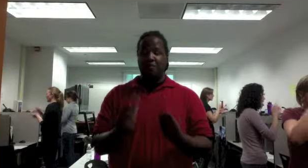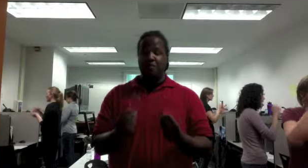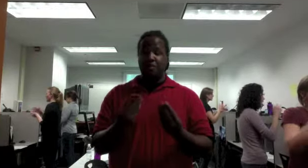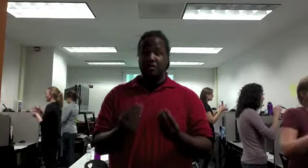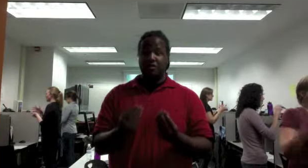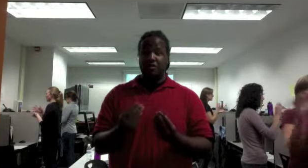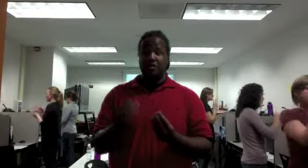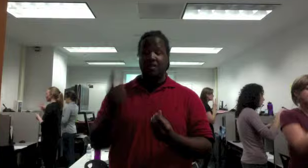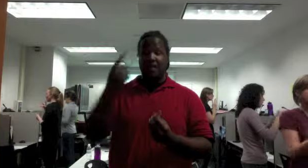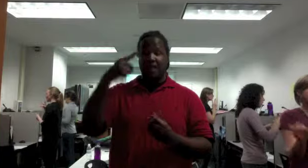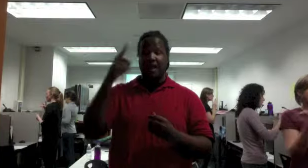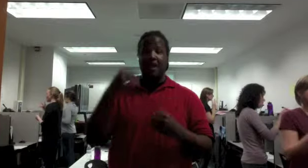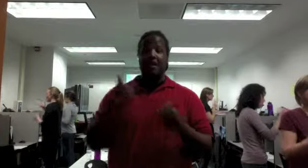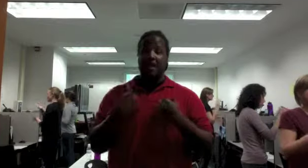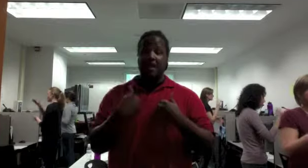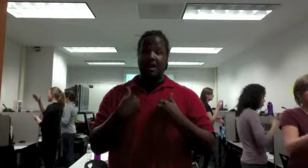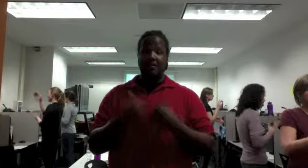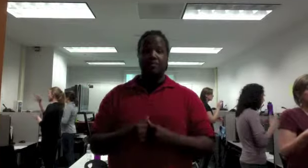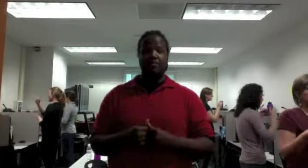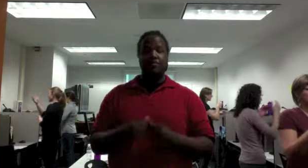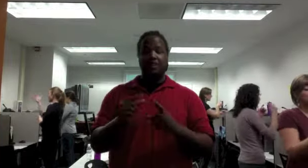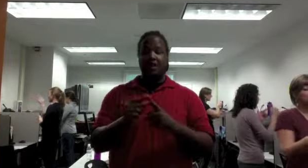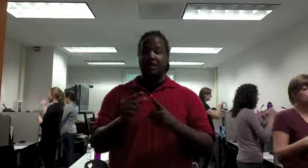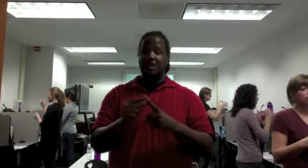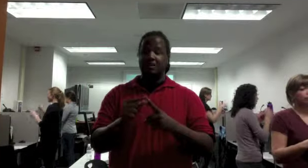that the atmosphere can hold. Next term.